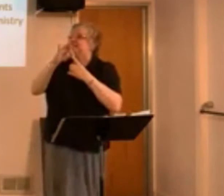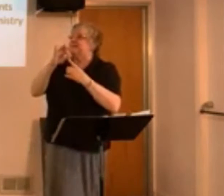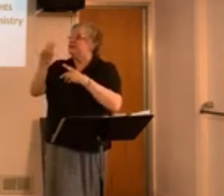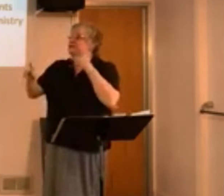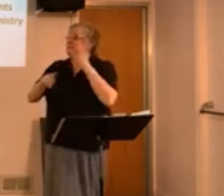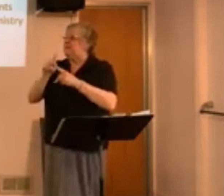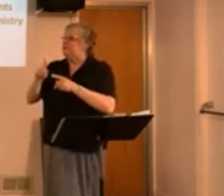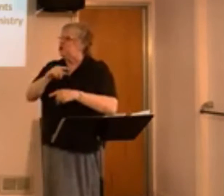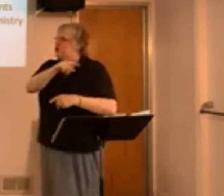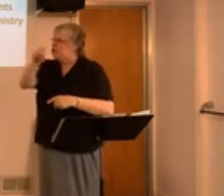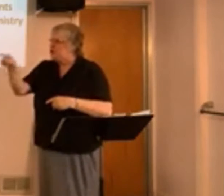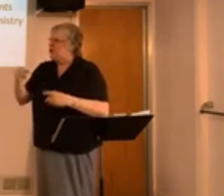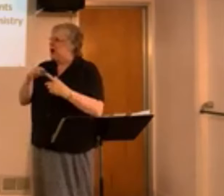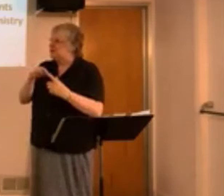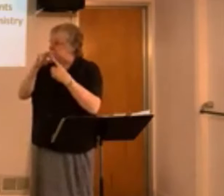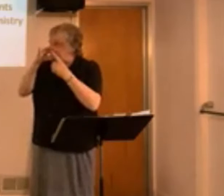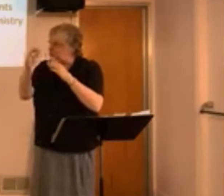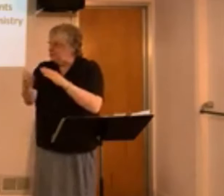you're special this morning?